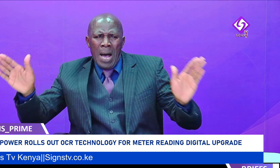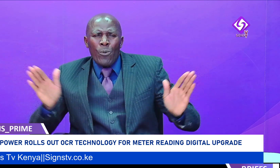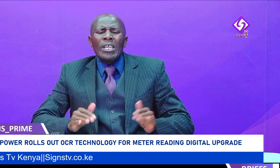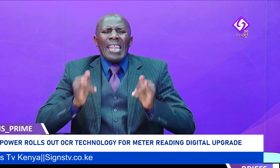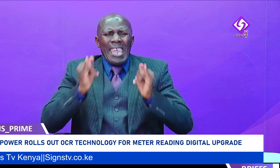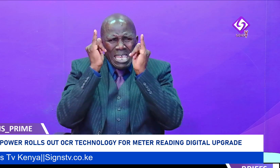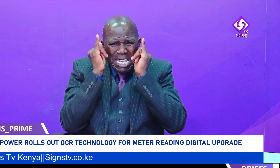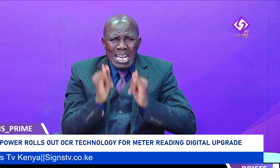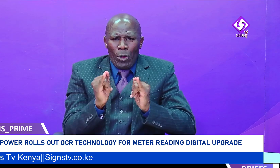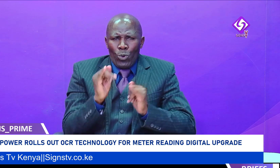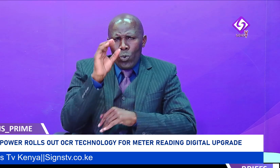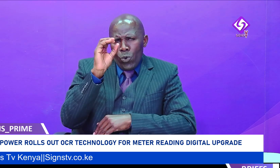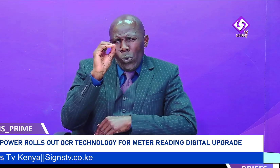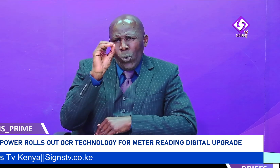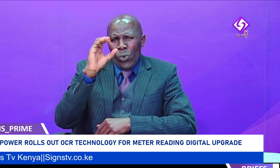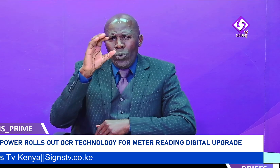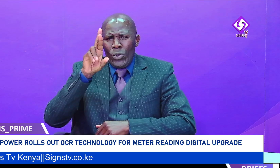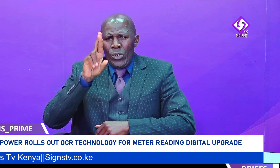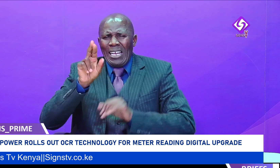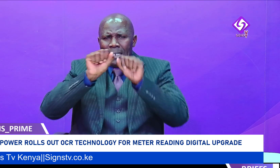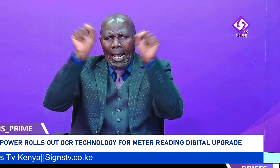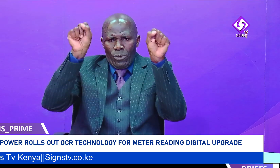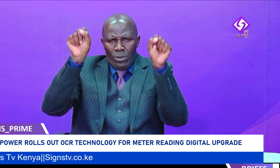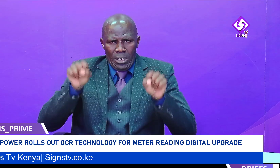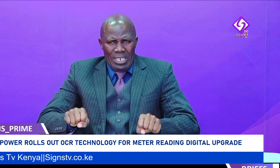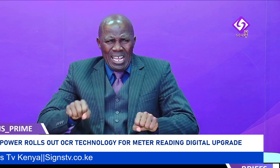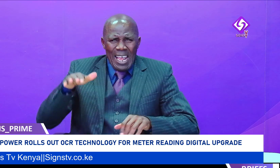8 regions nationwide.